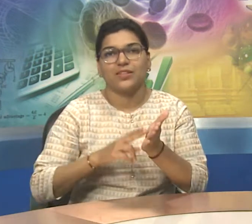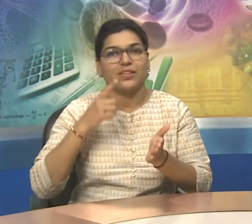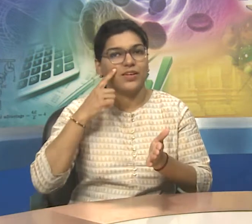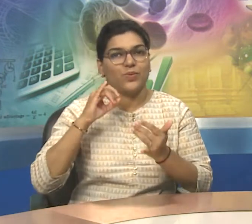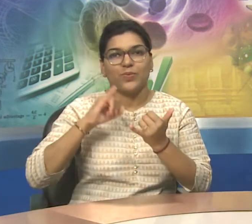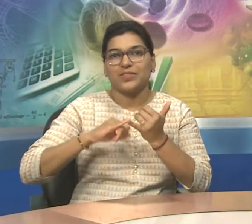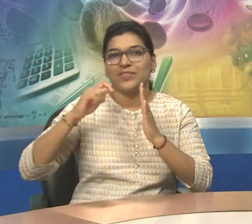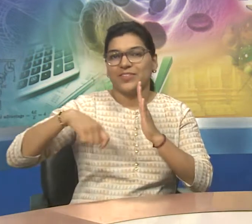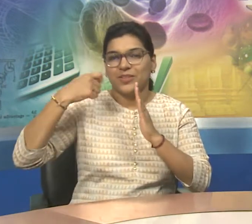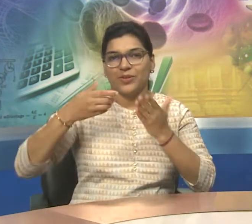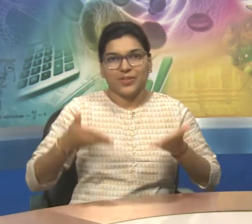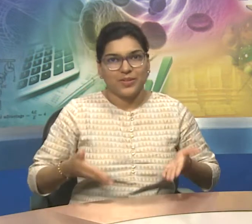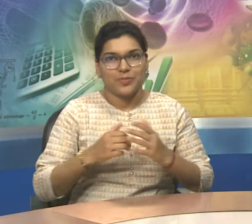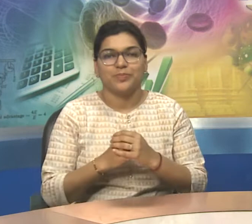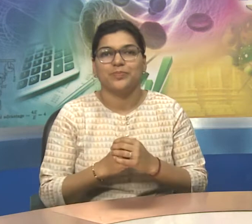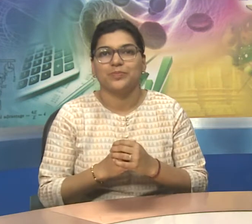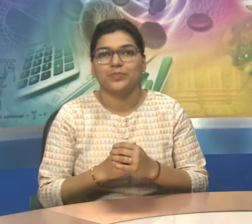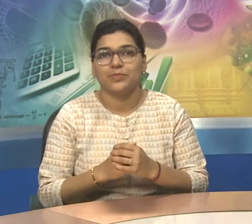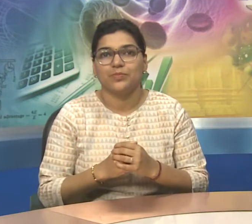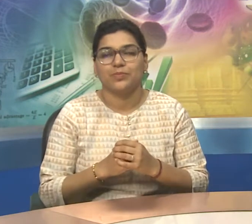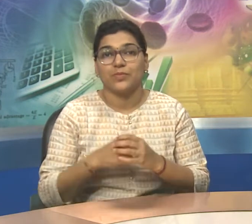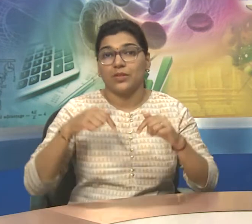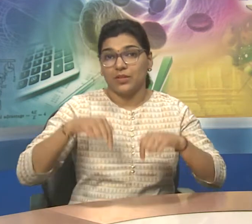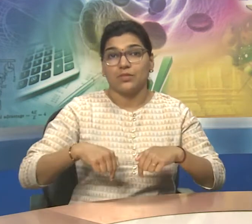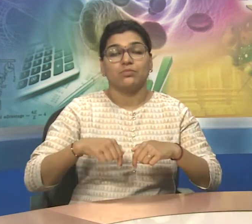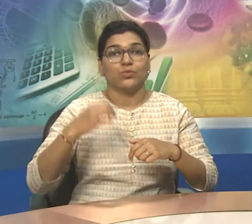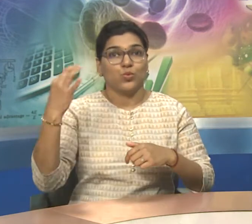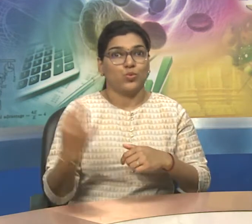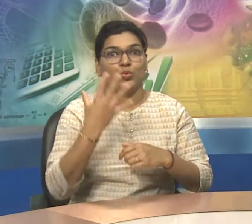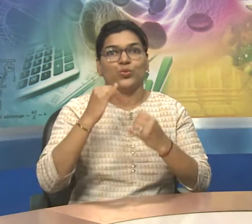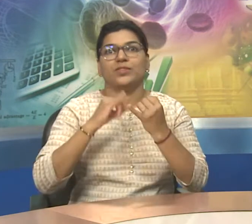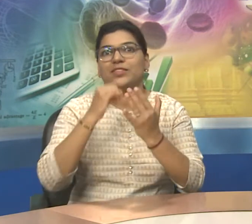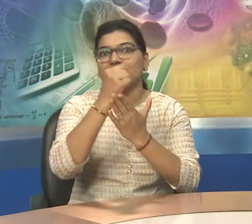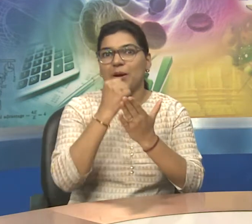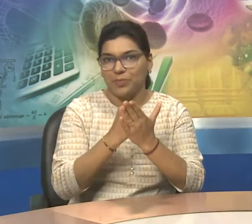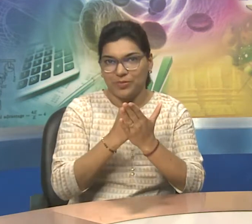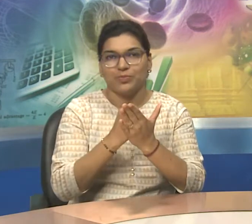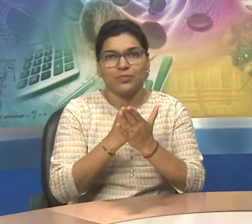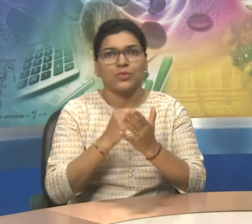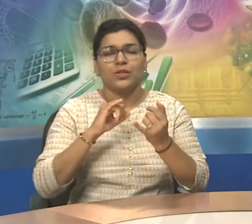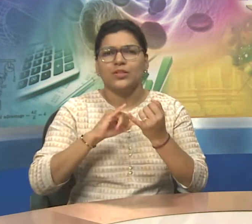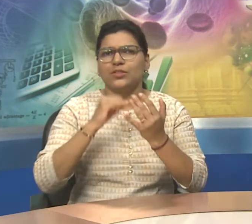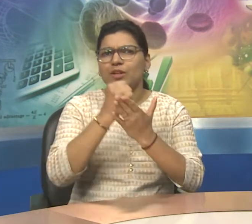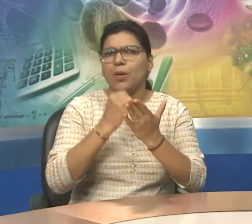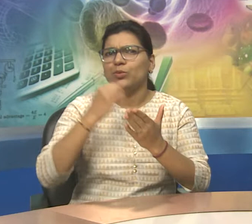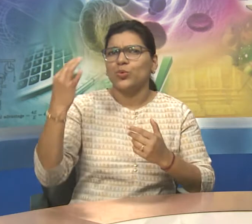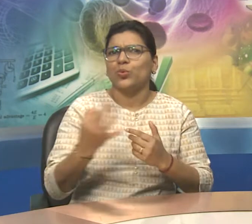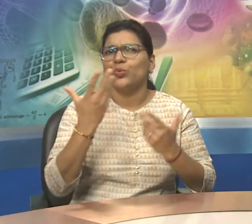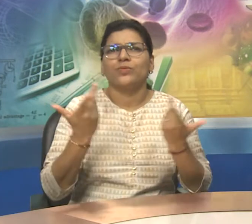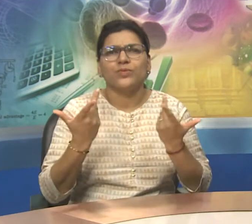Namaste. Welcome you all in NIOS video class. Today we are going